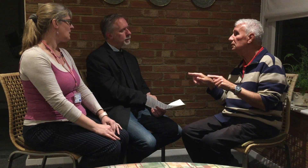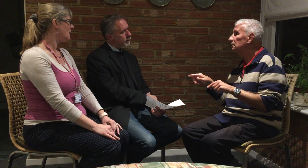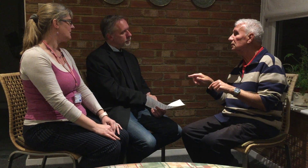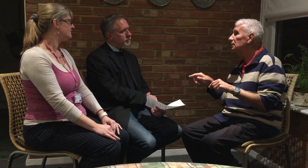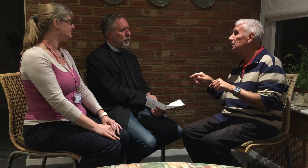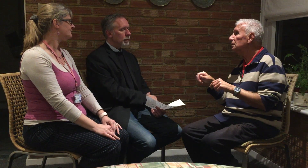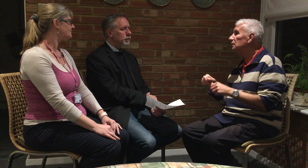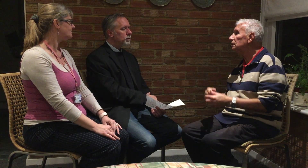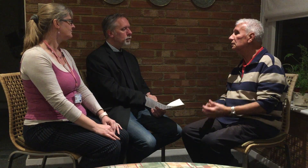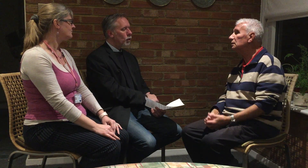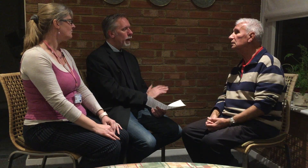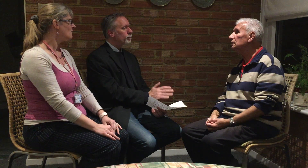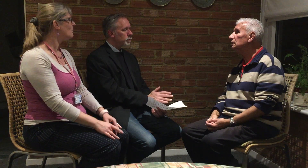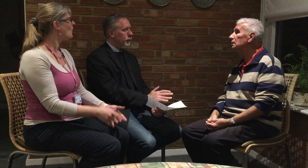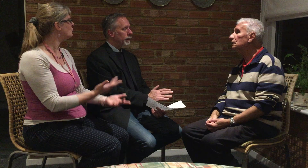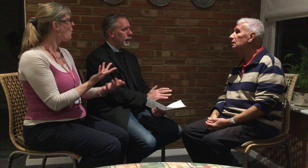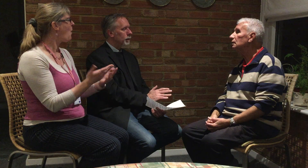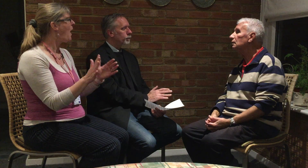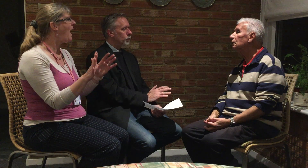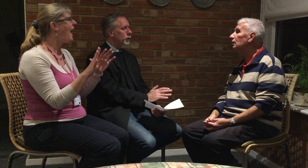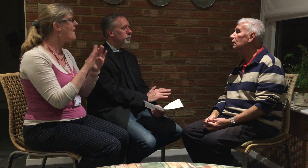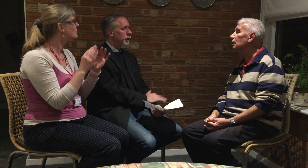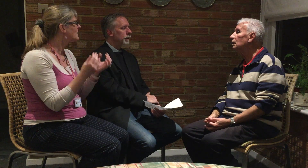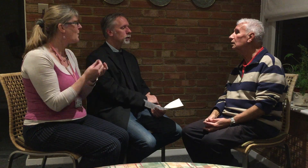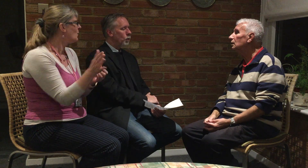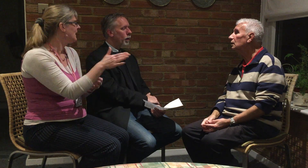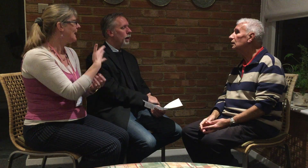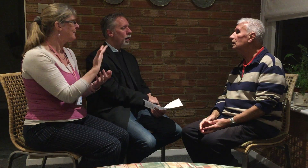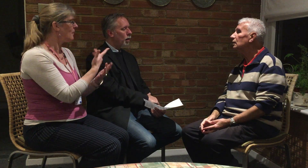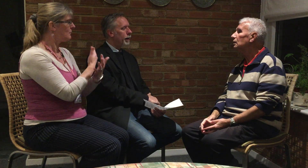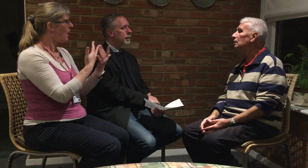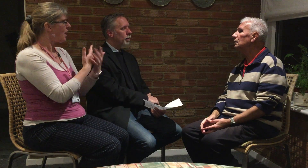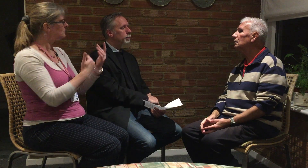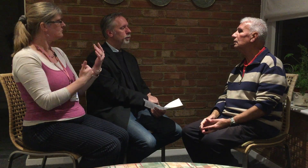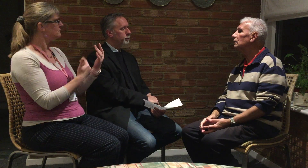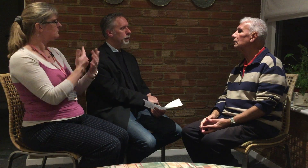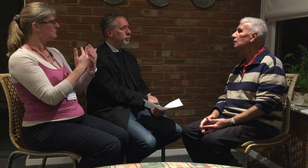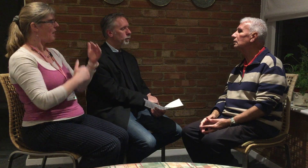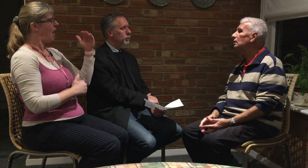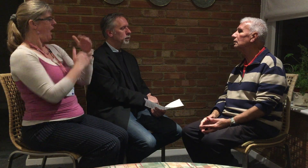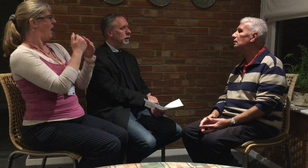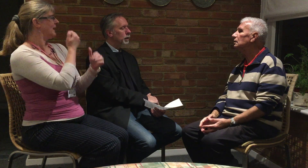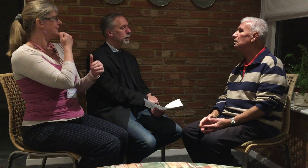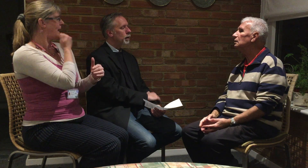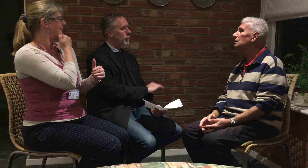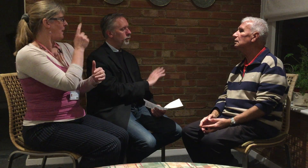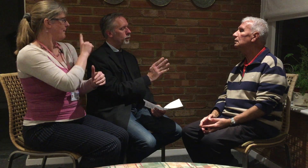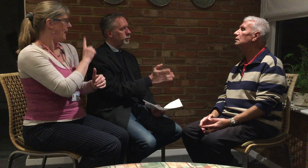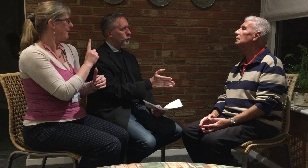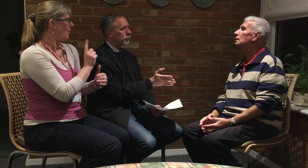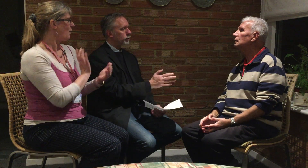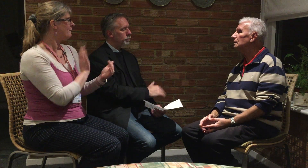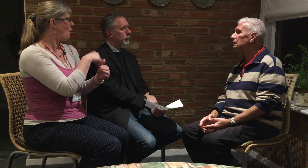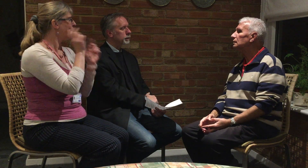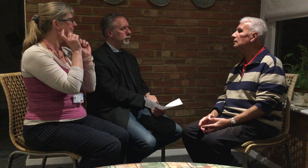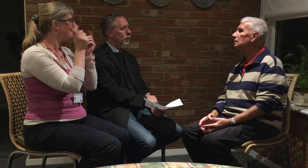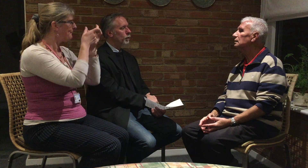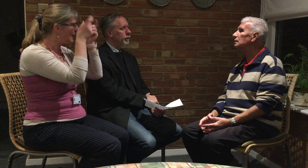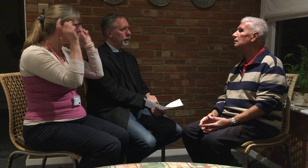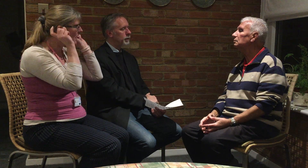there? Not everybody in California, but it's quite a high number of people come over the border from Mexico and they